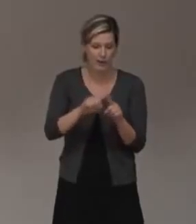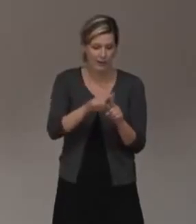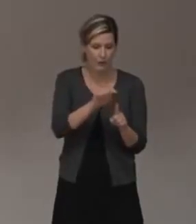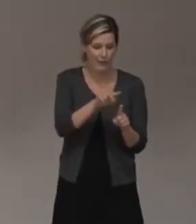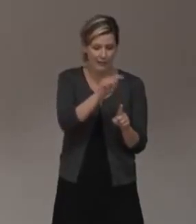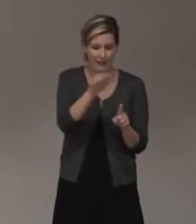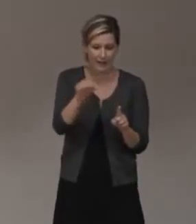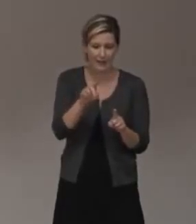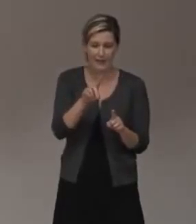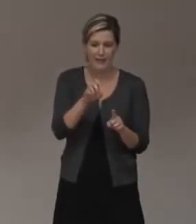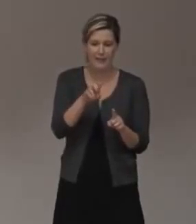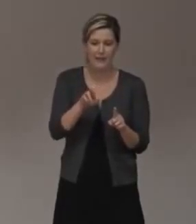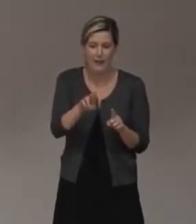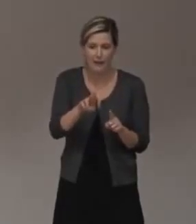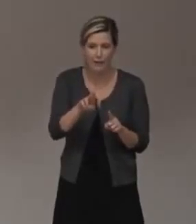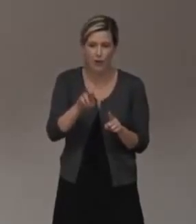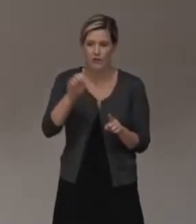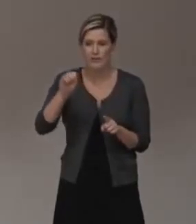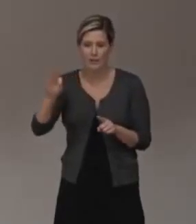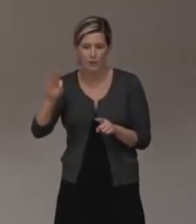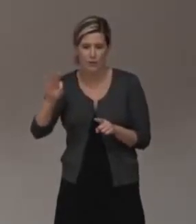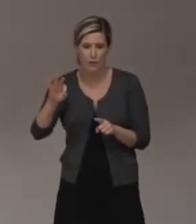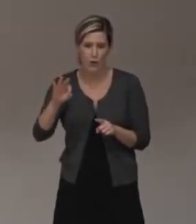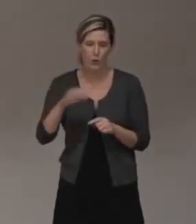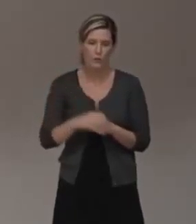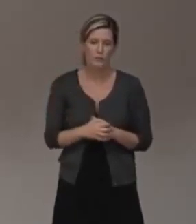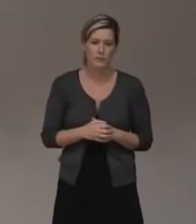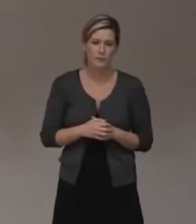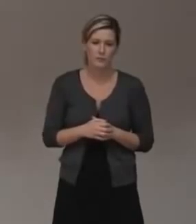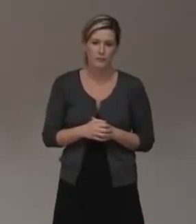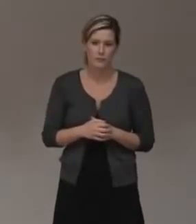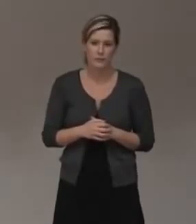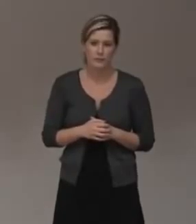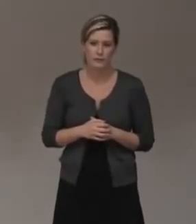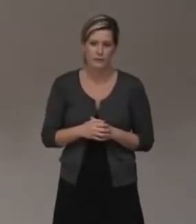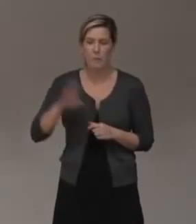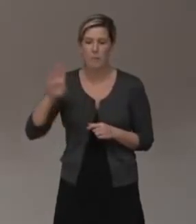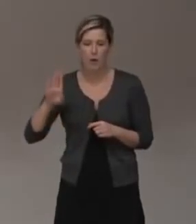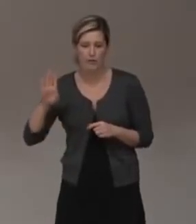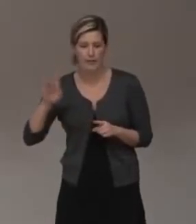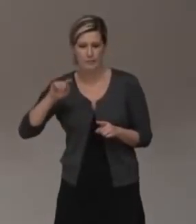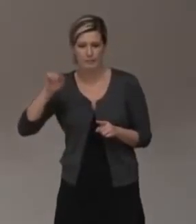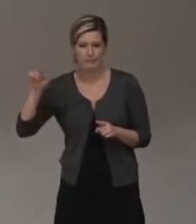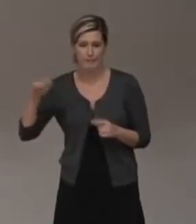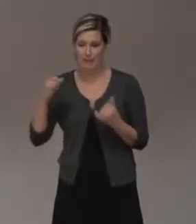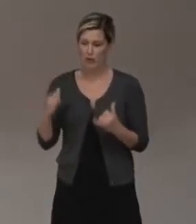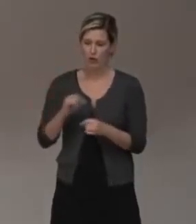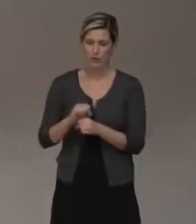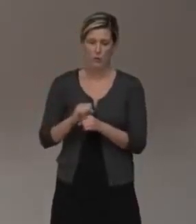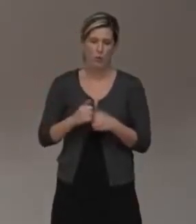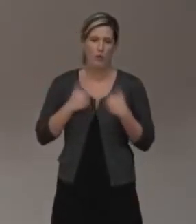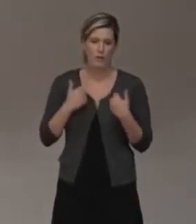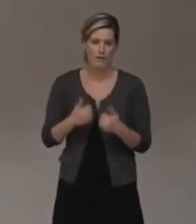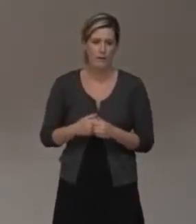Denver, Colorado, San Francisco, California, and Boston, where she currently is.